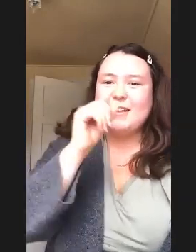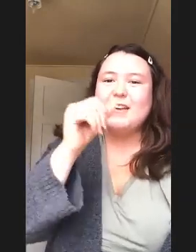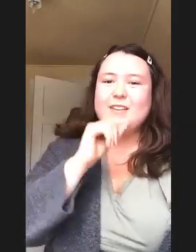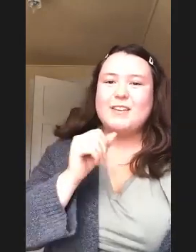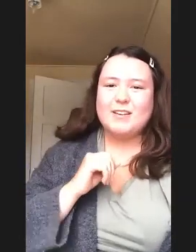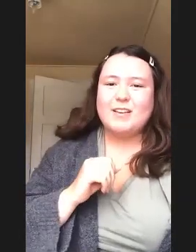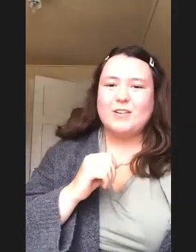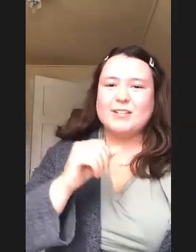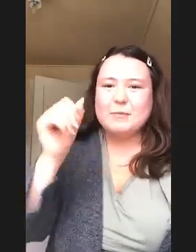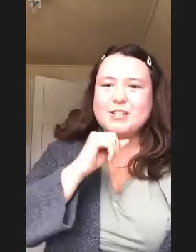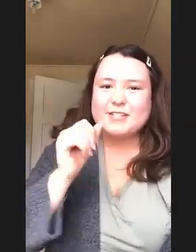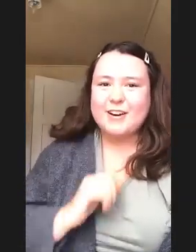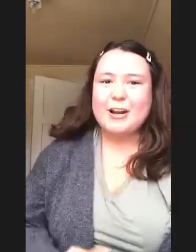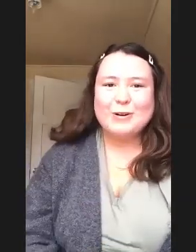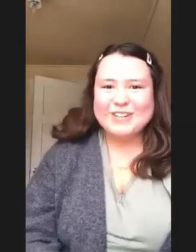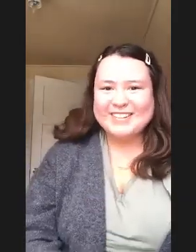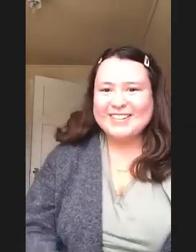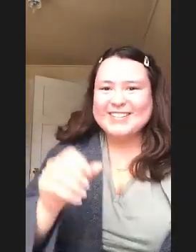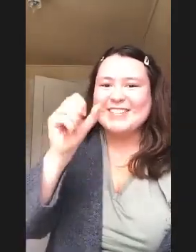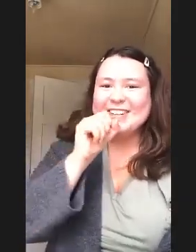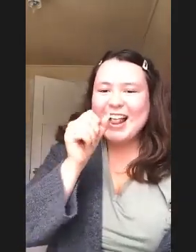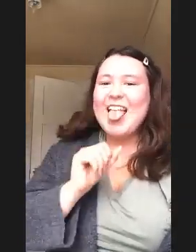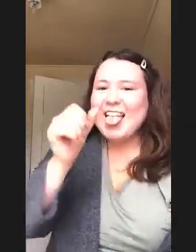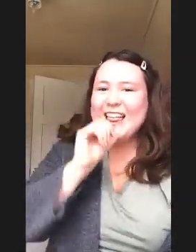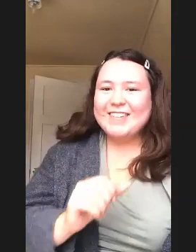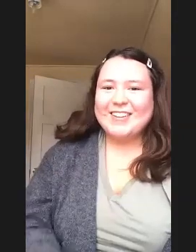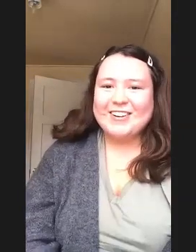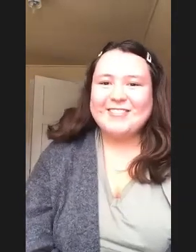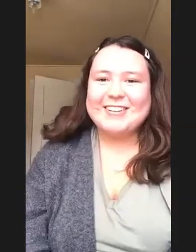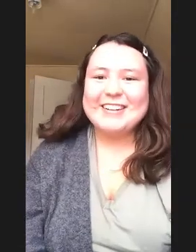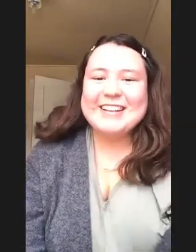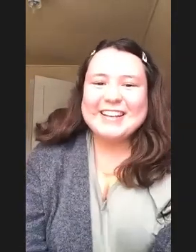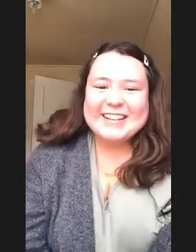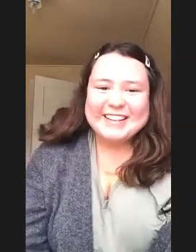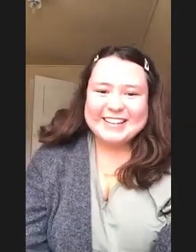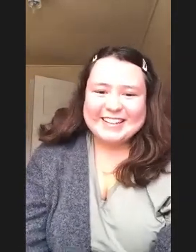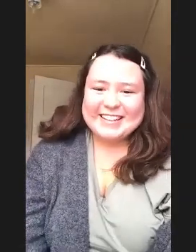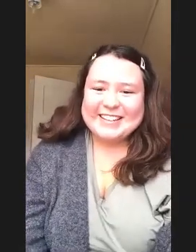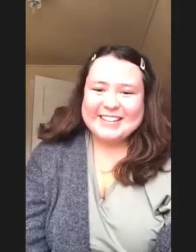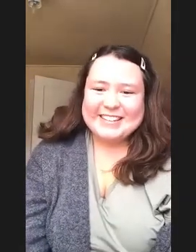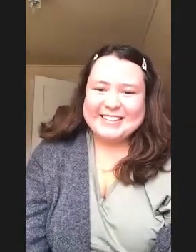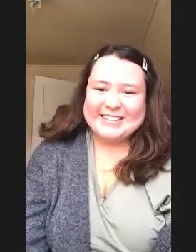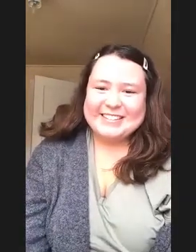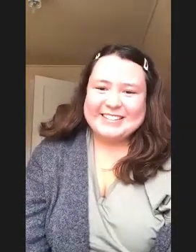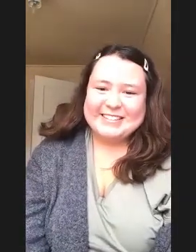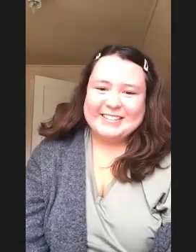like. You know, expression's very important. So Yes. really go for it. Awesome, awesome. I